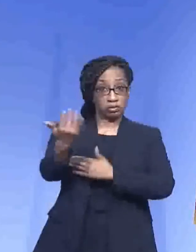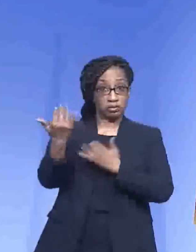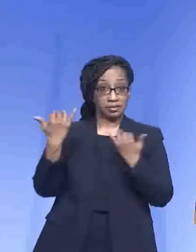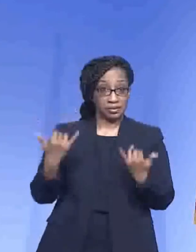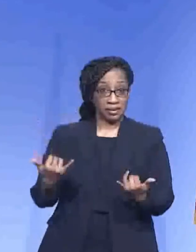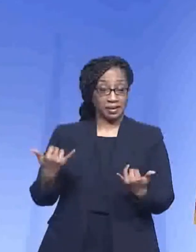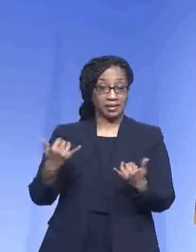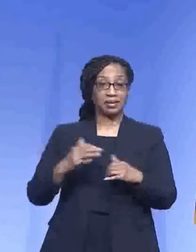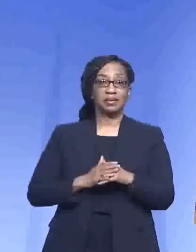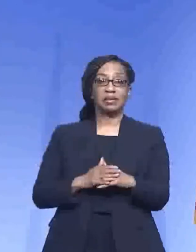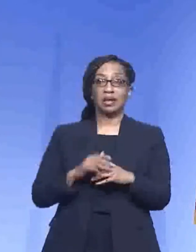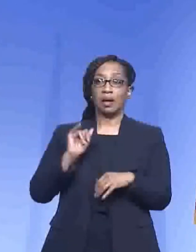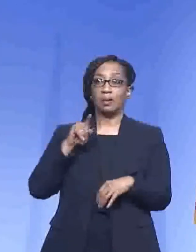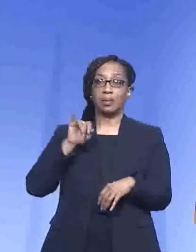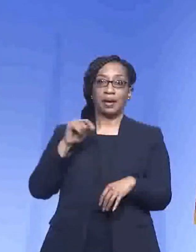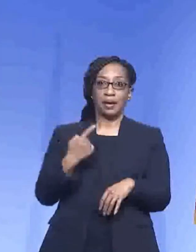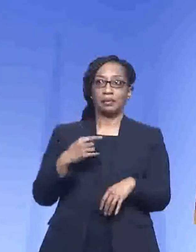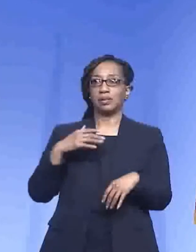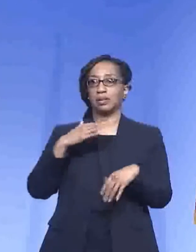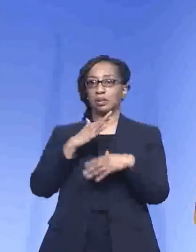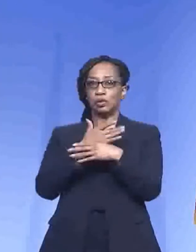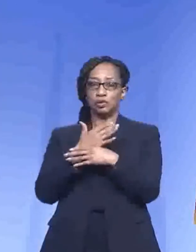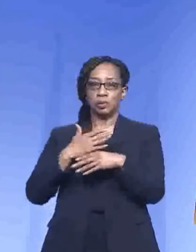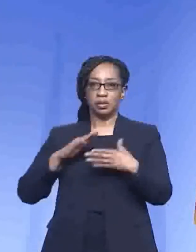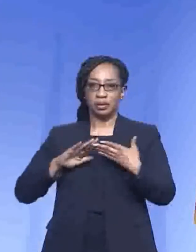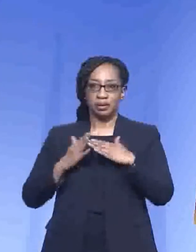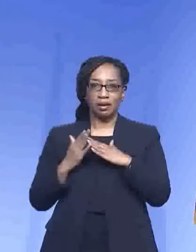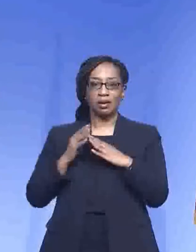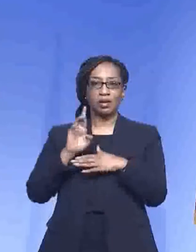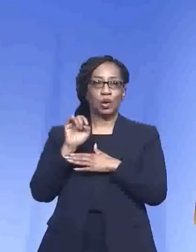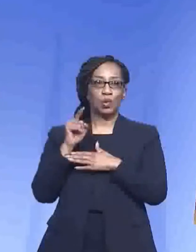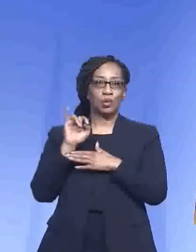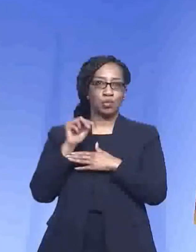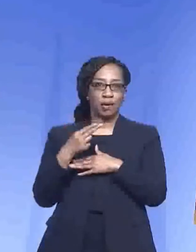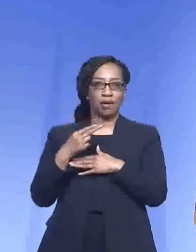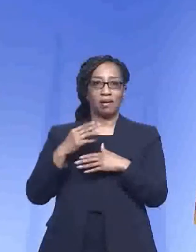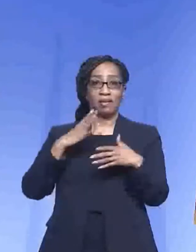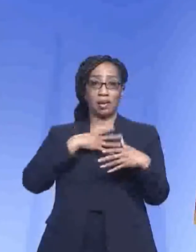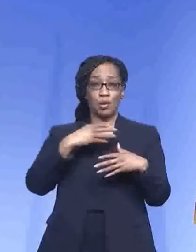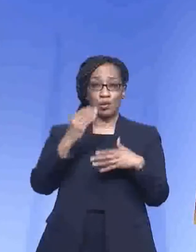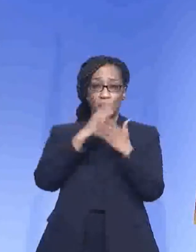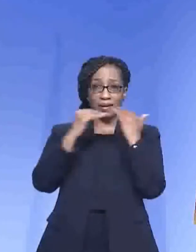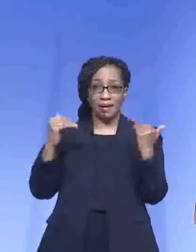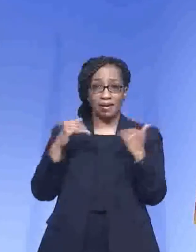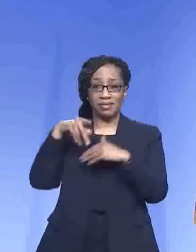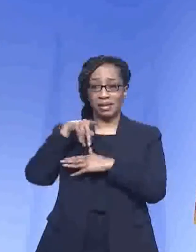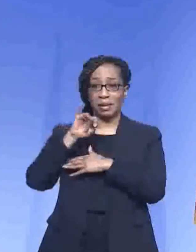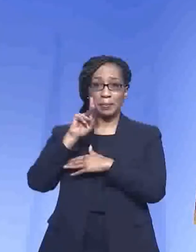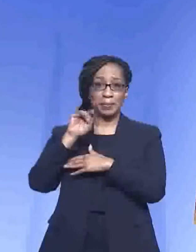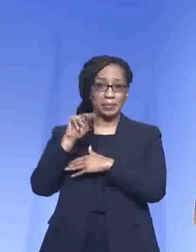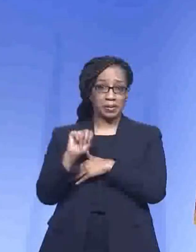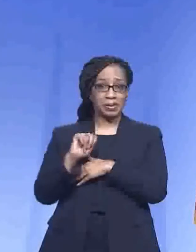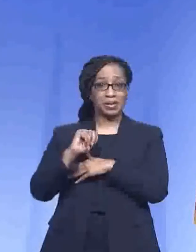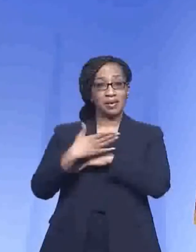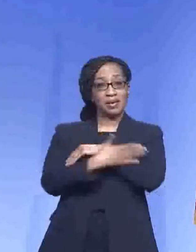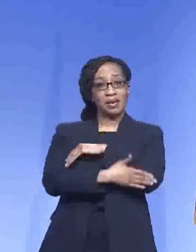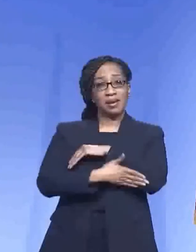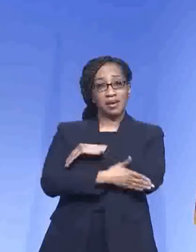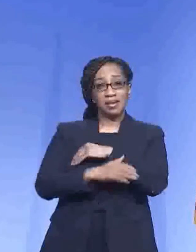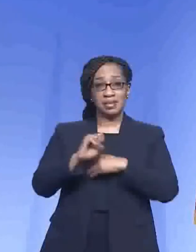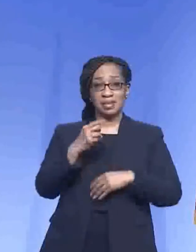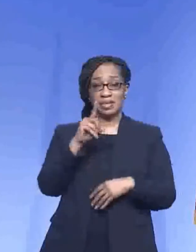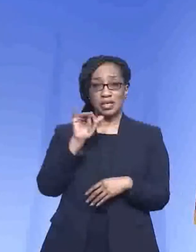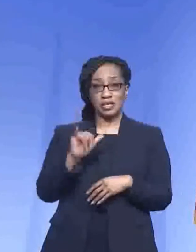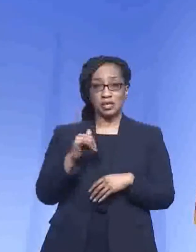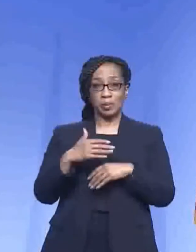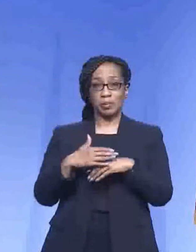Appling, Germantown, Raleigh, Whitehaven, Pipkin, the Shelby County Health Department's